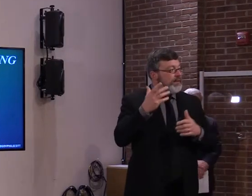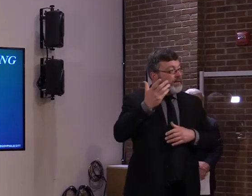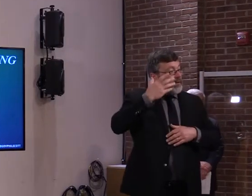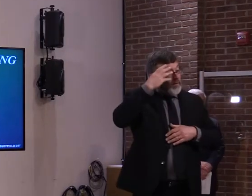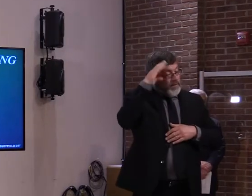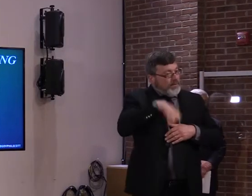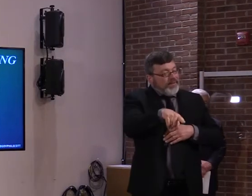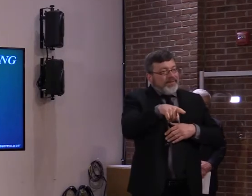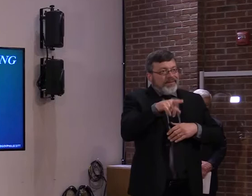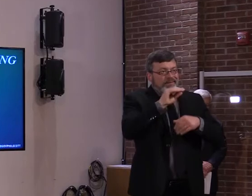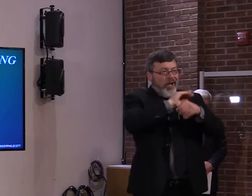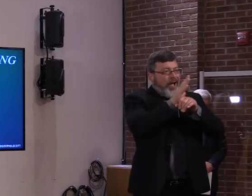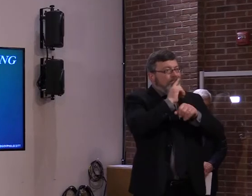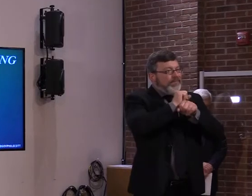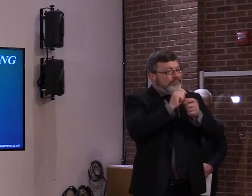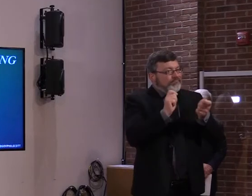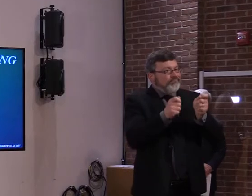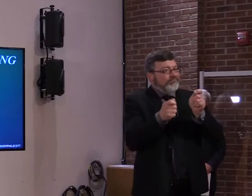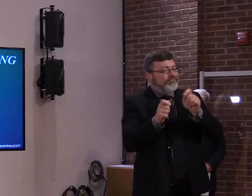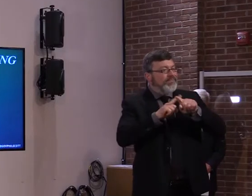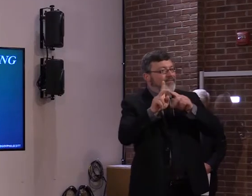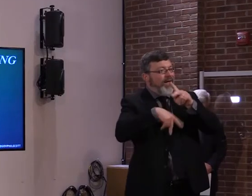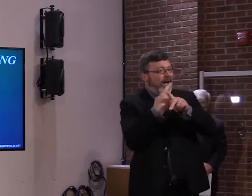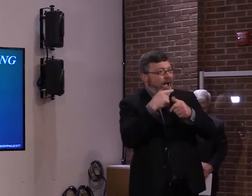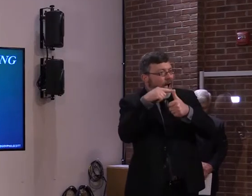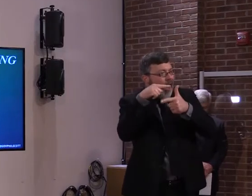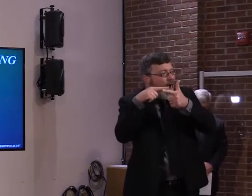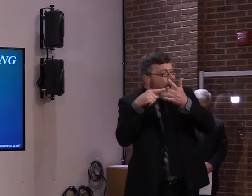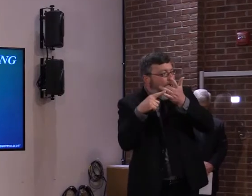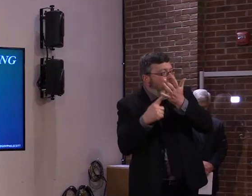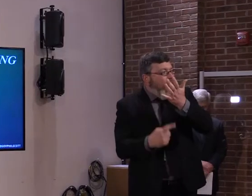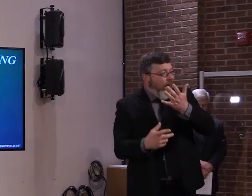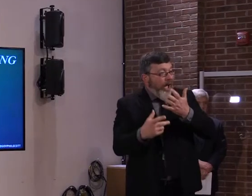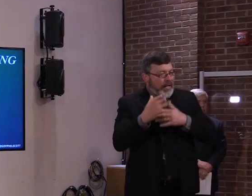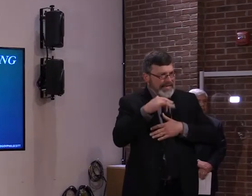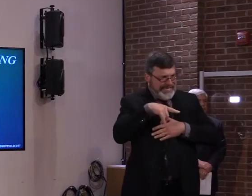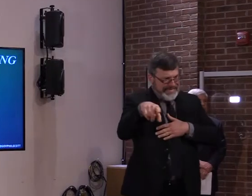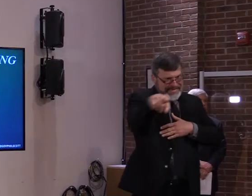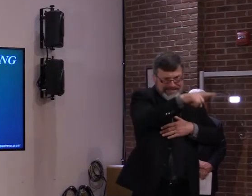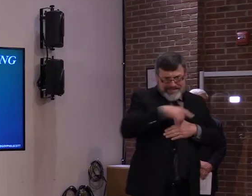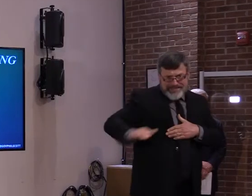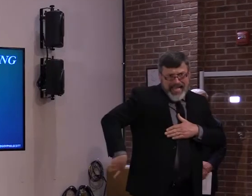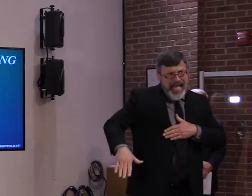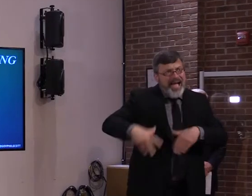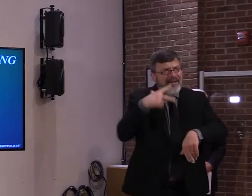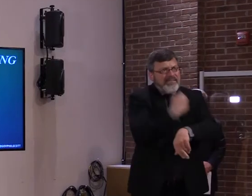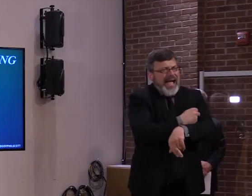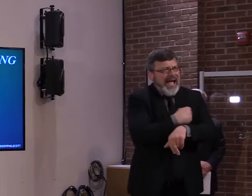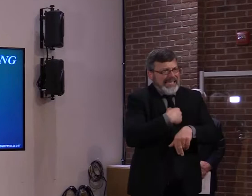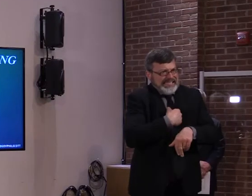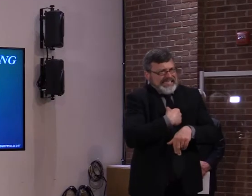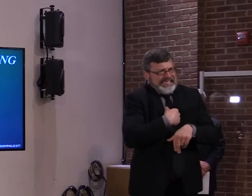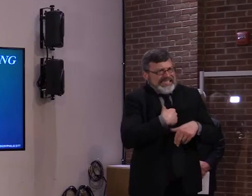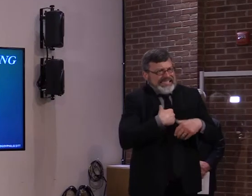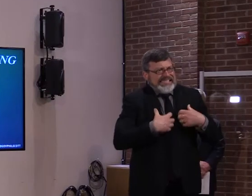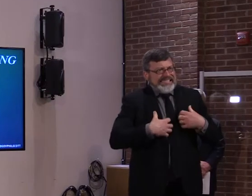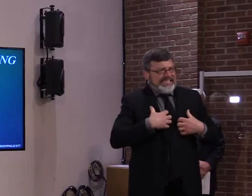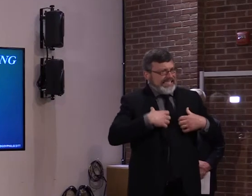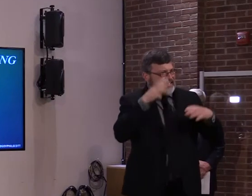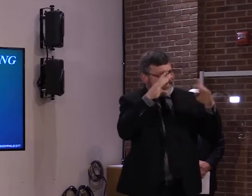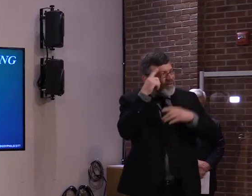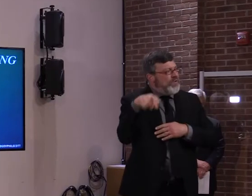change and threaten the health of those who are not yet vaccinated. There are parts of the world where COVID is still